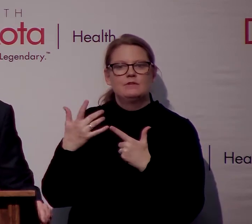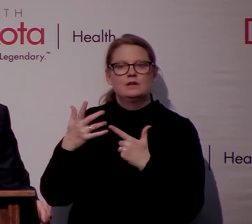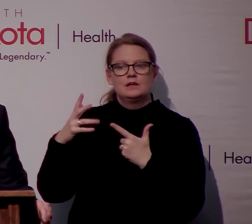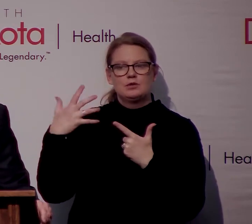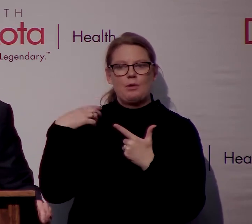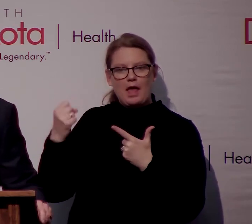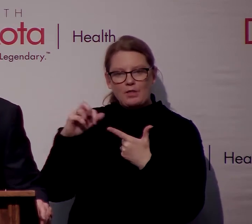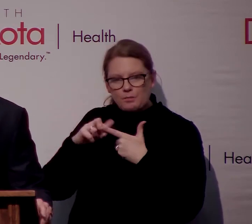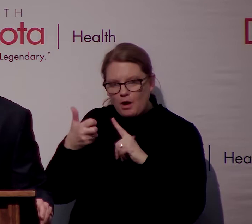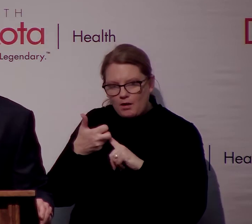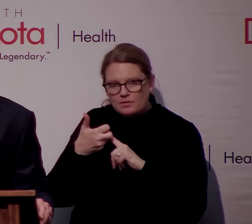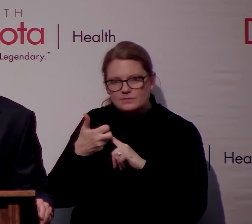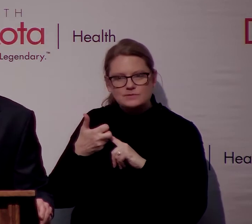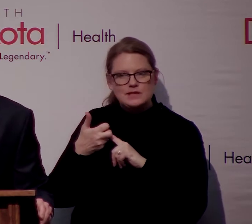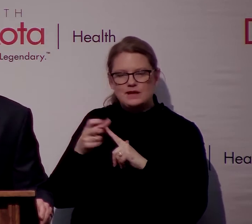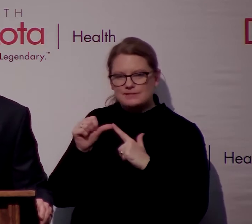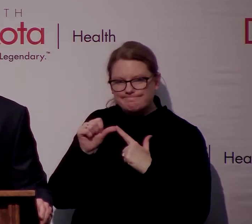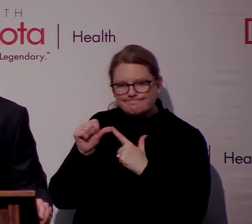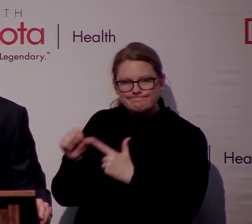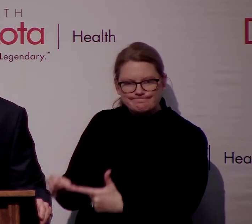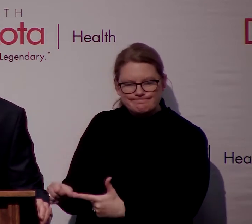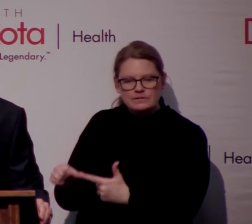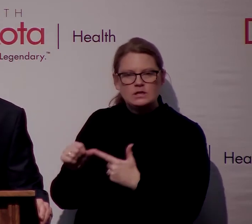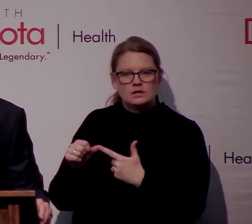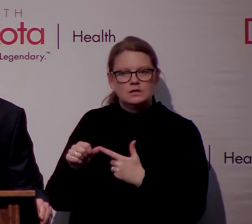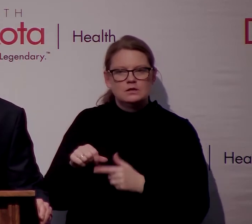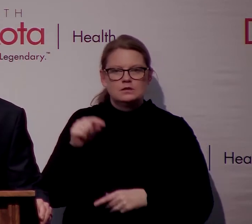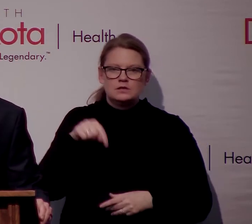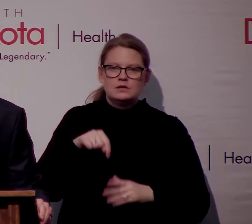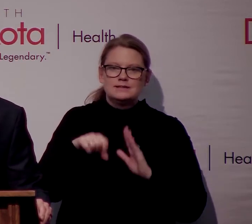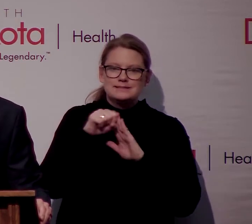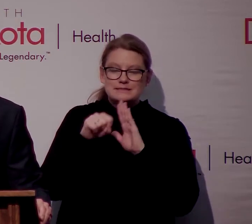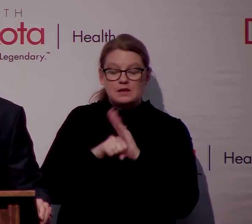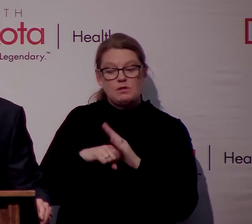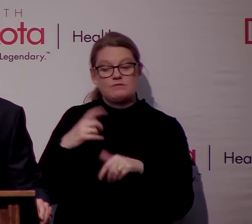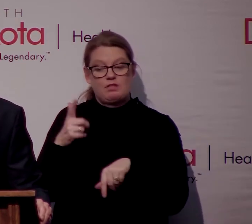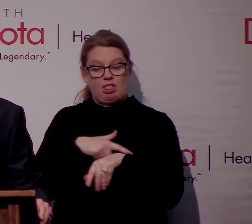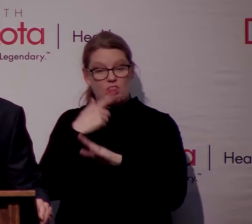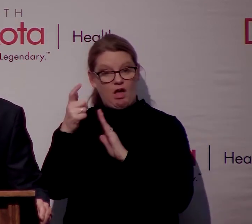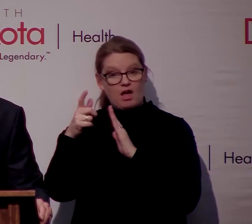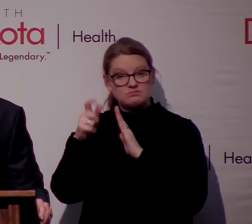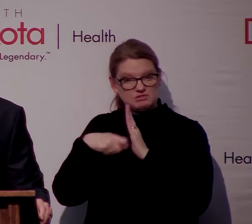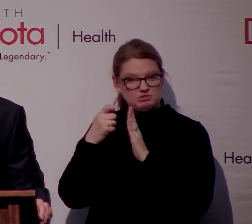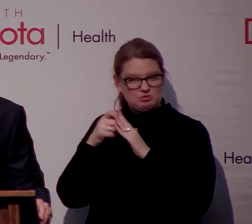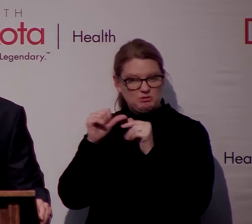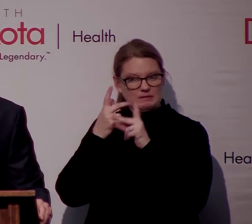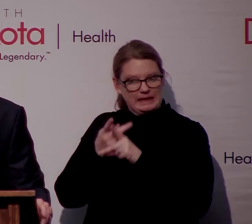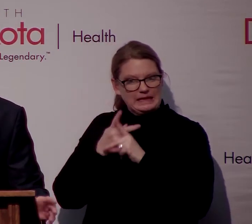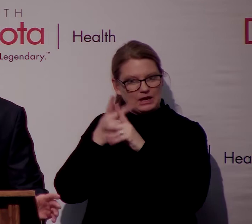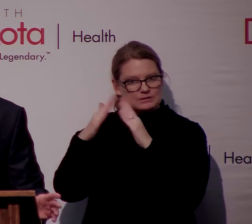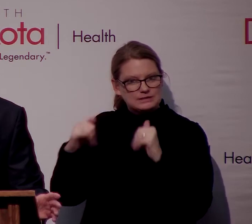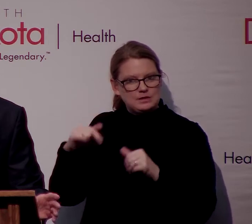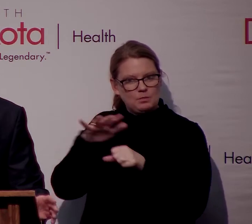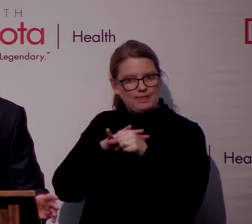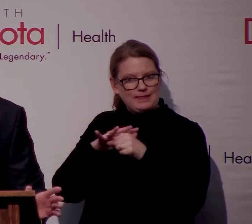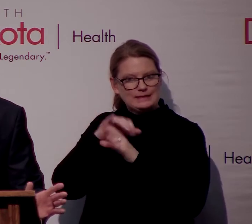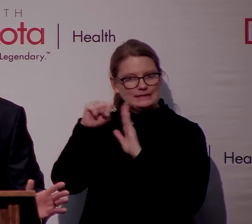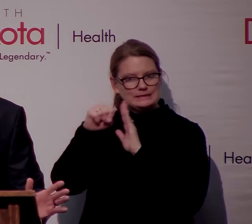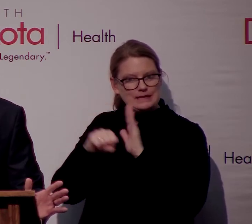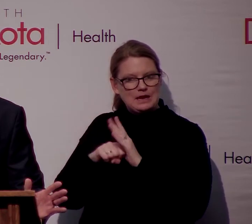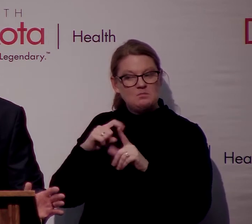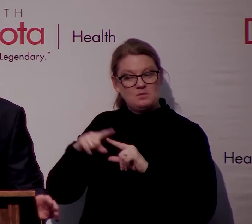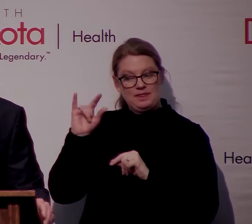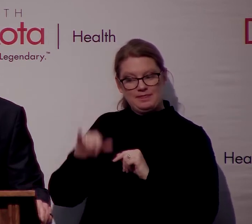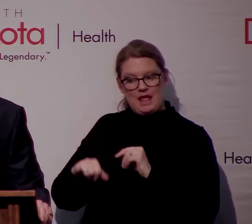health conditions. It turns out that as a state, we've got a great long-term care system in our state. But with that great long-term